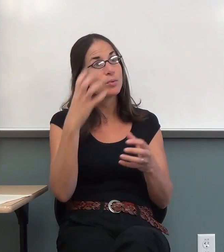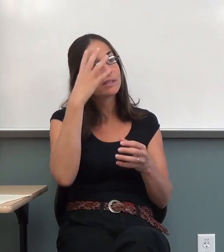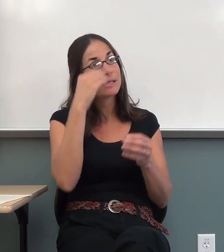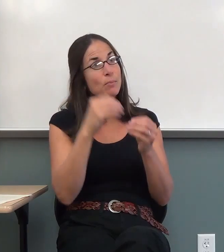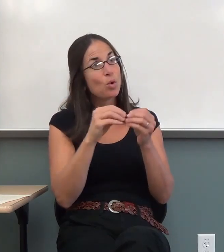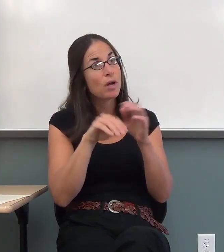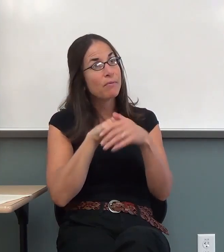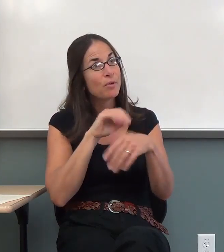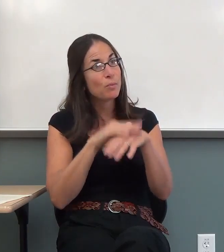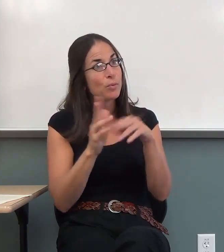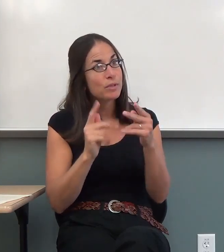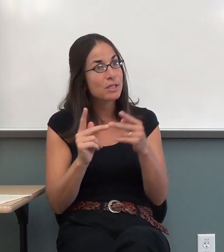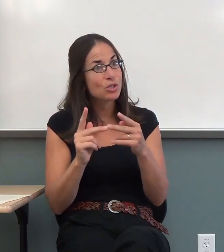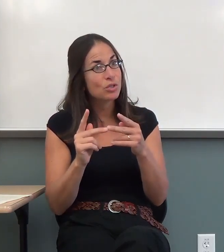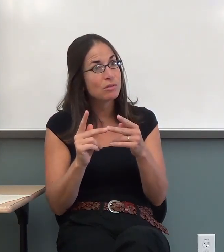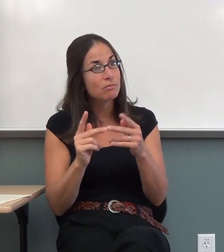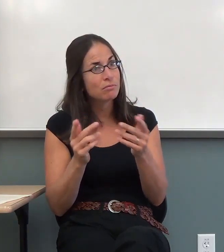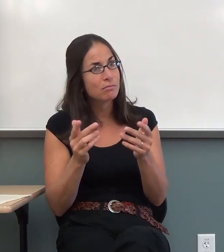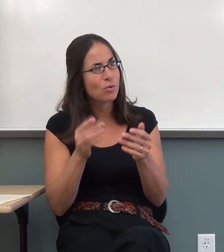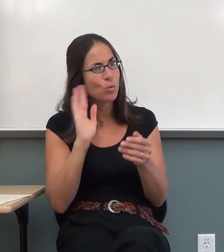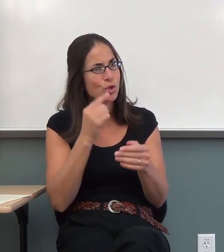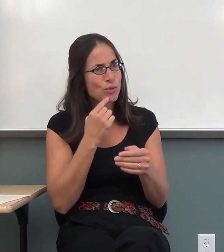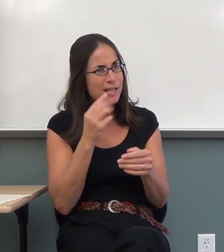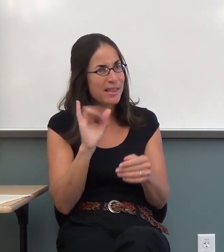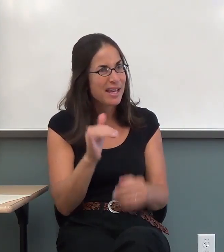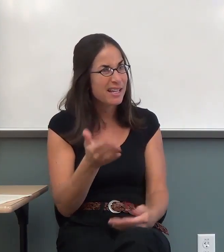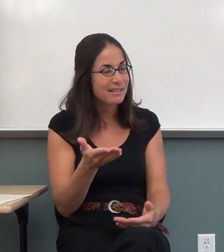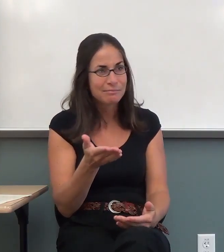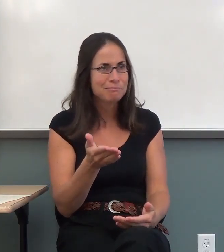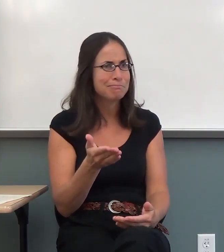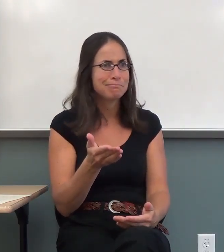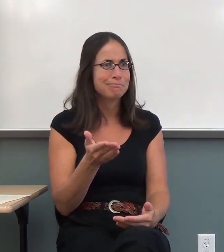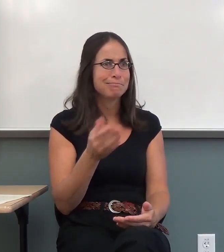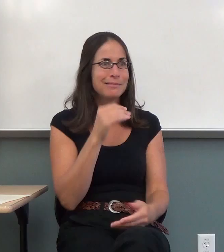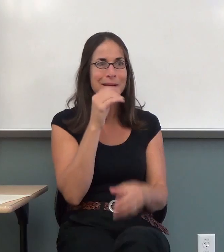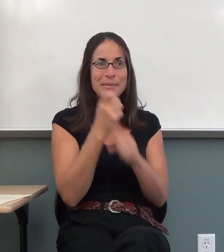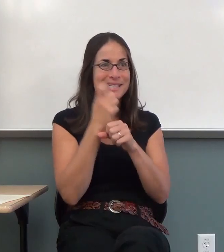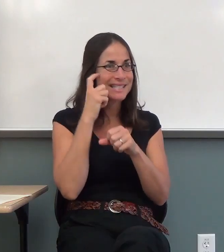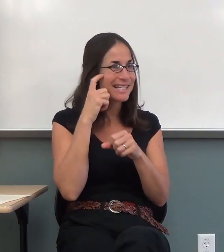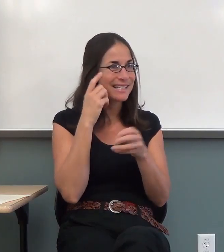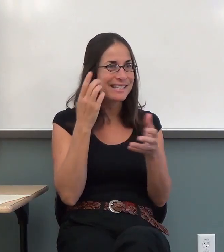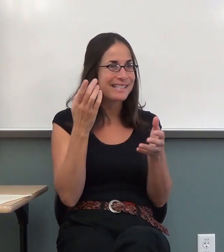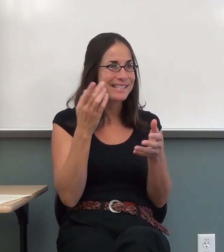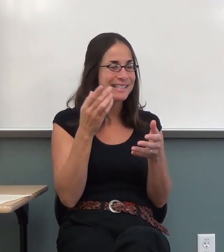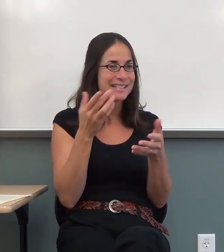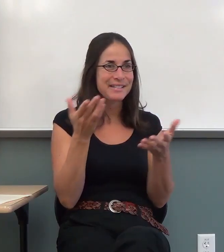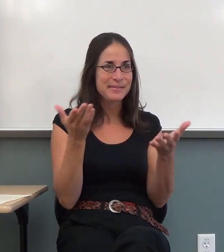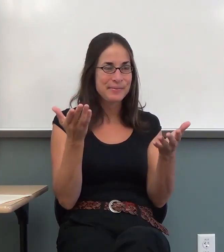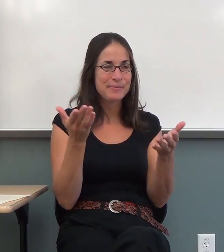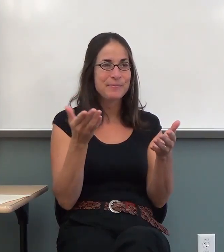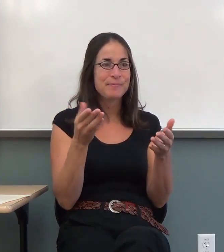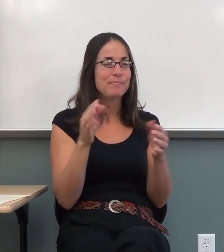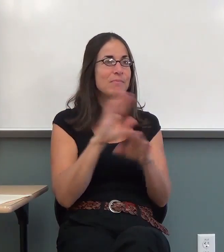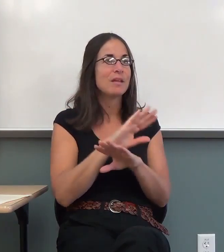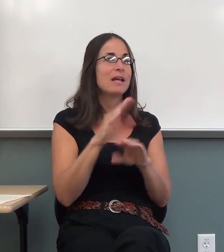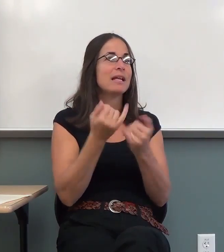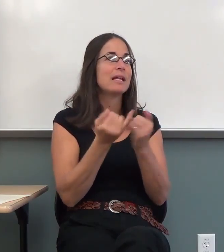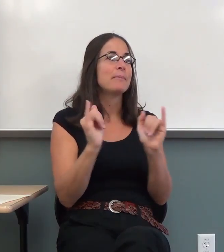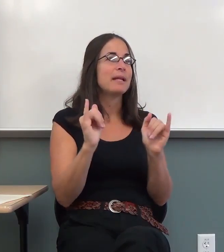would you say that? Probably not, right? No, didn't make sense. It doesn't necessarily have a complete and independent thought. So we